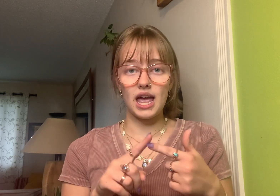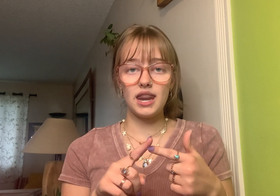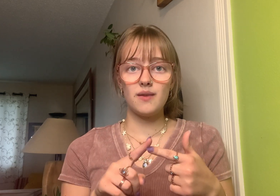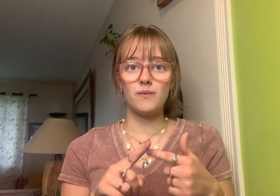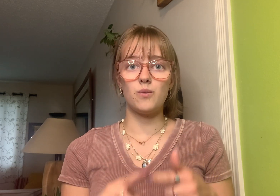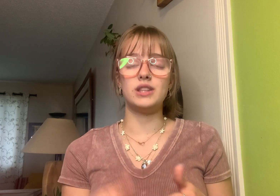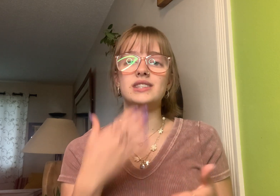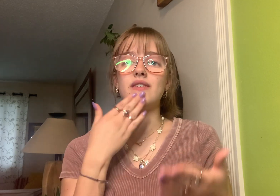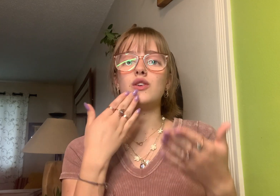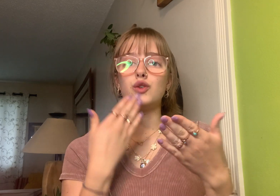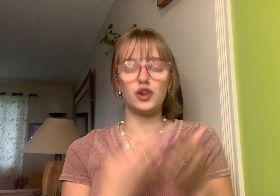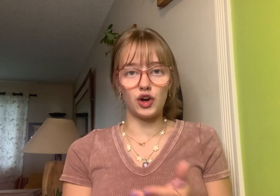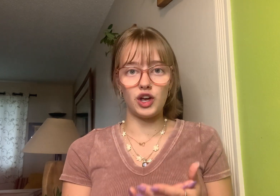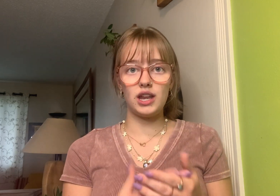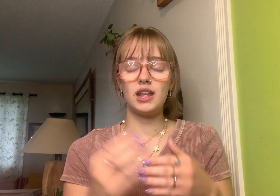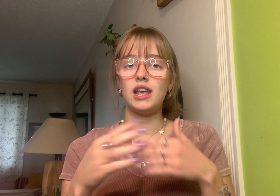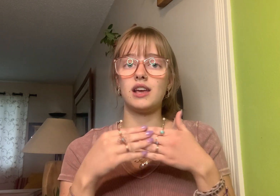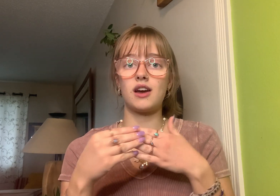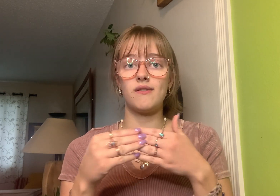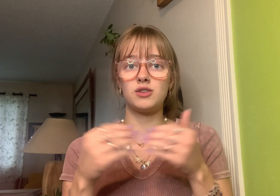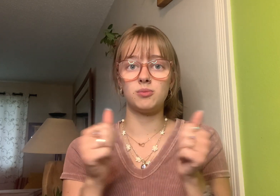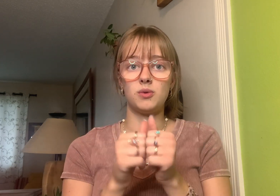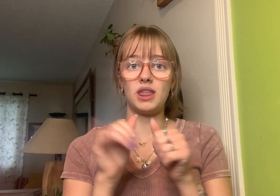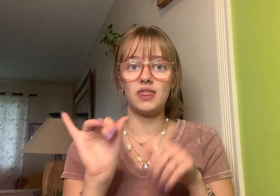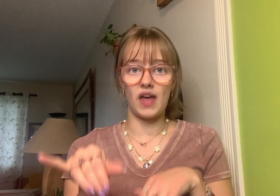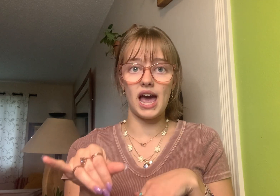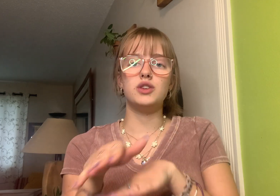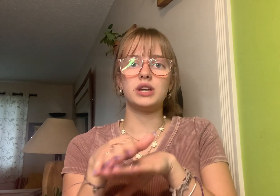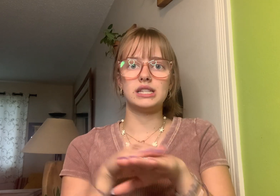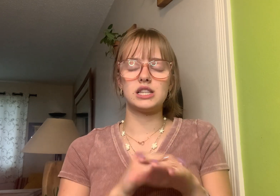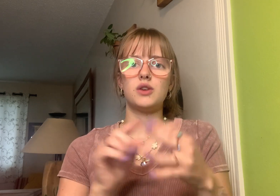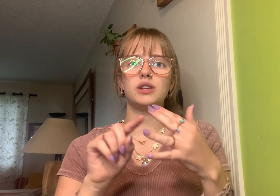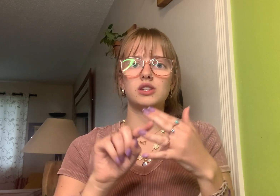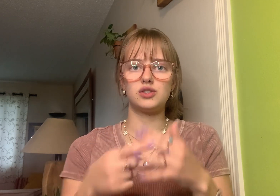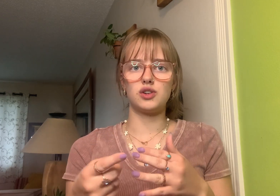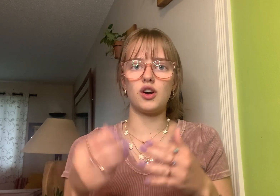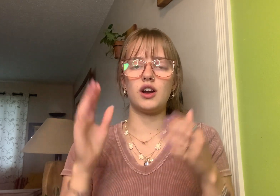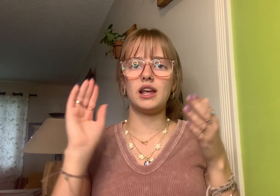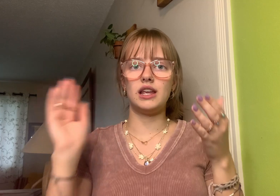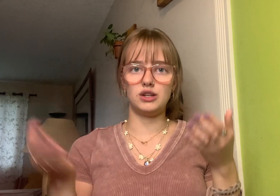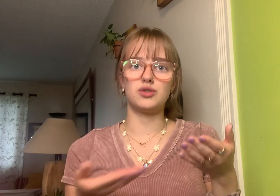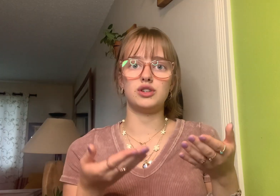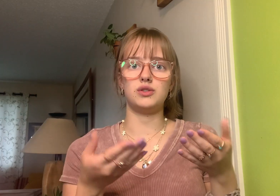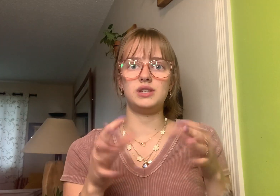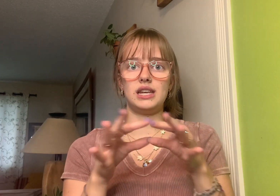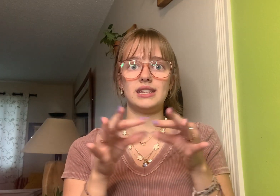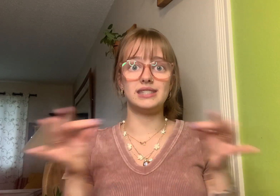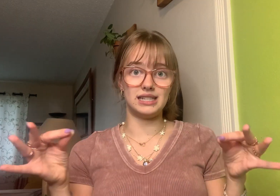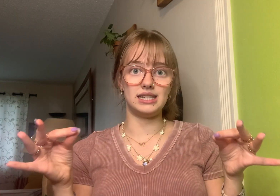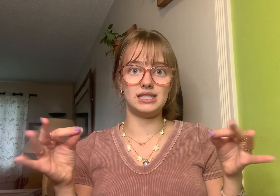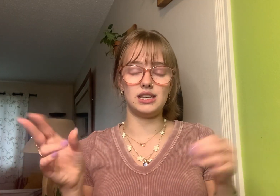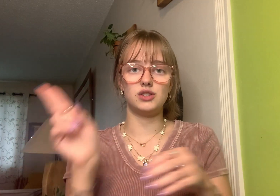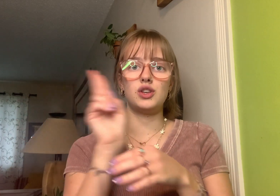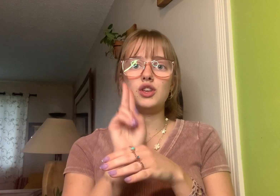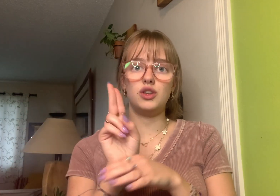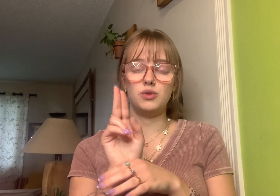then once they feel good and comfortable with that, you can slowly start introducing sentences